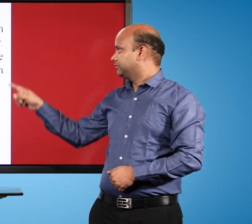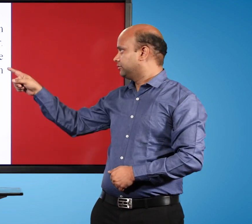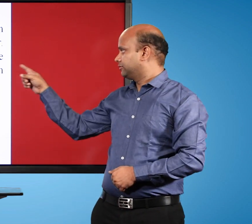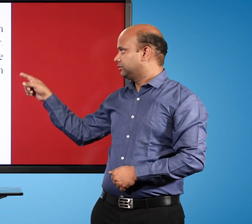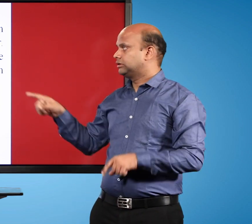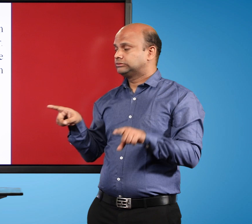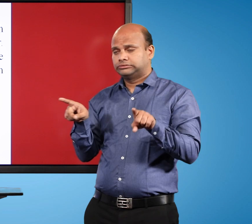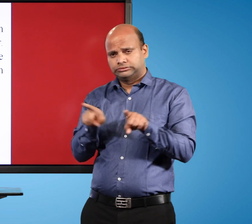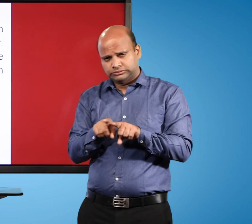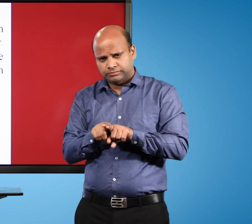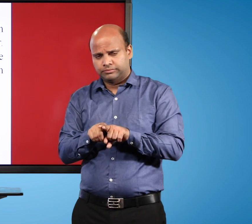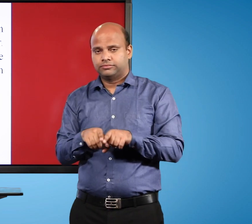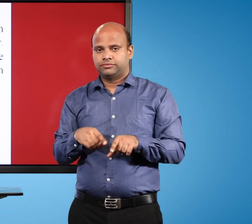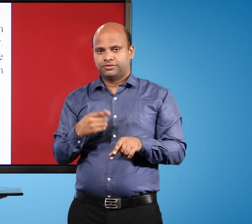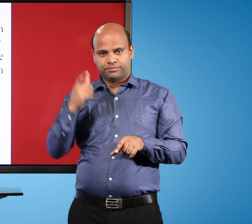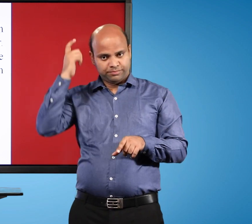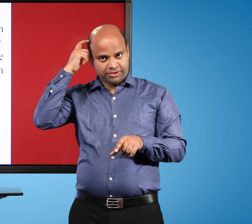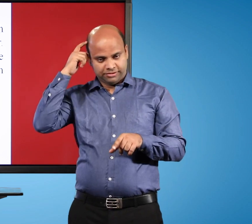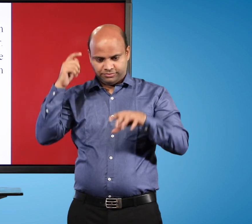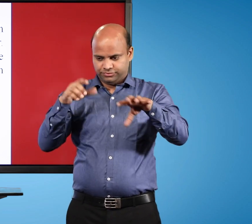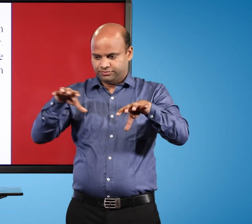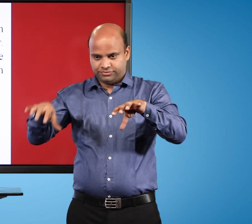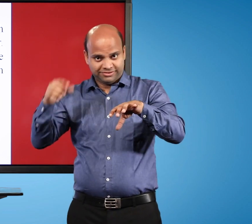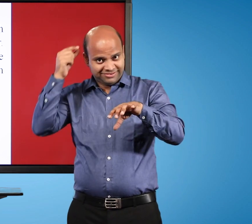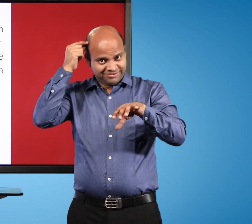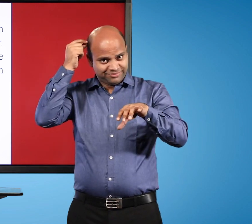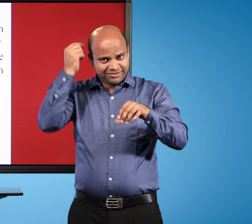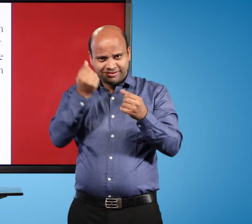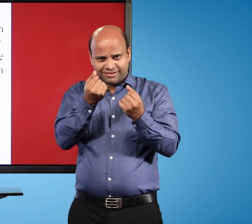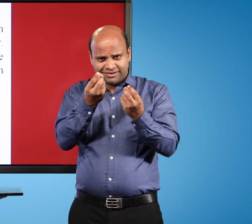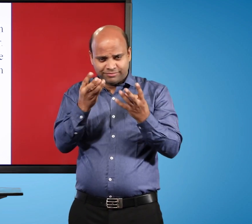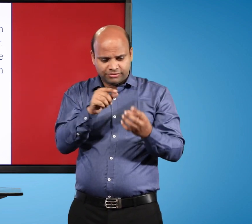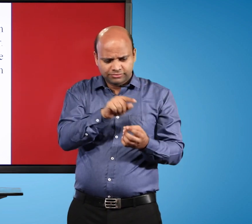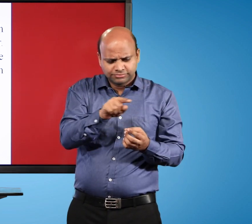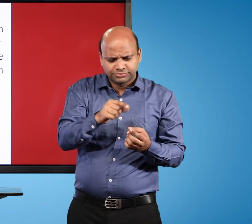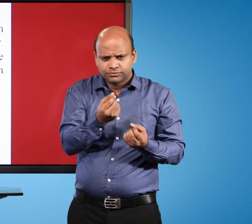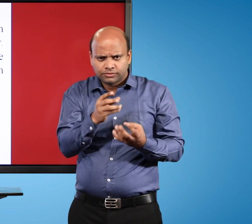In that case, we can even write the number of hair on 2 heads taken together.